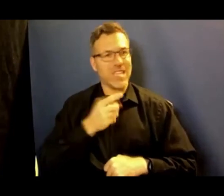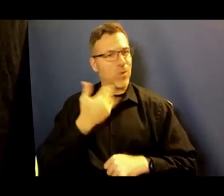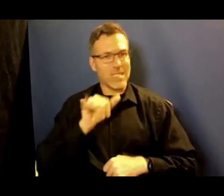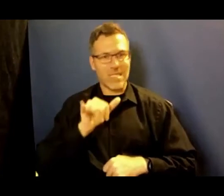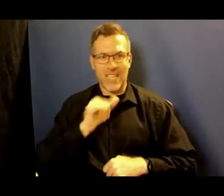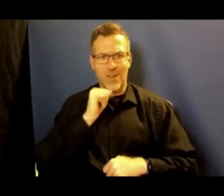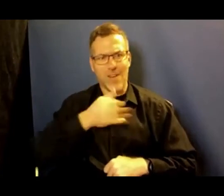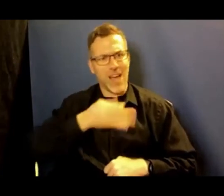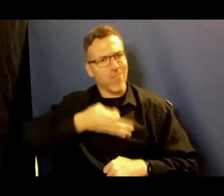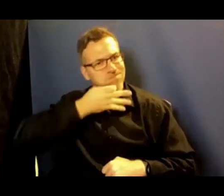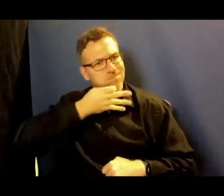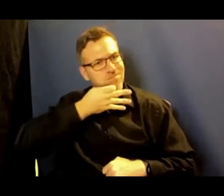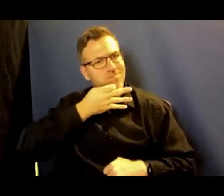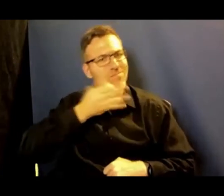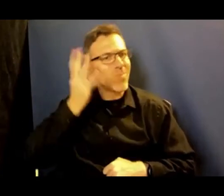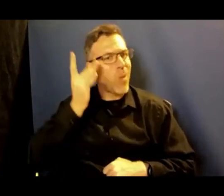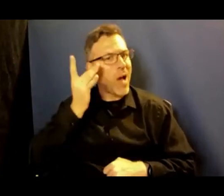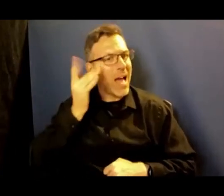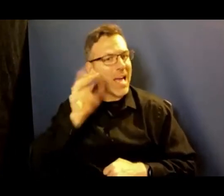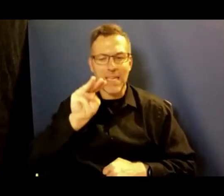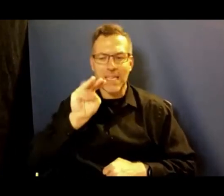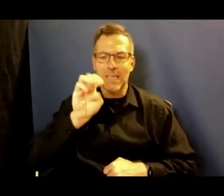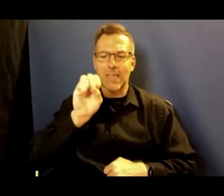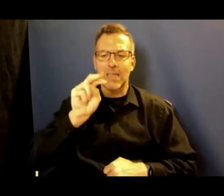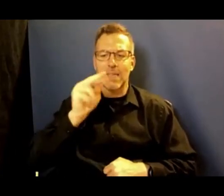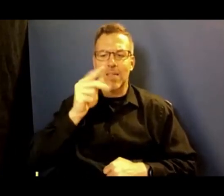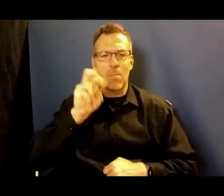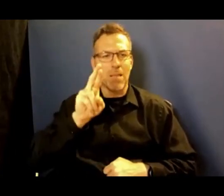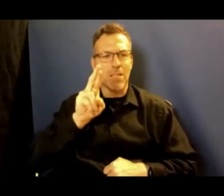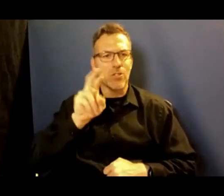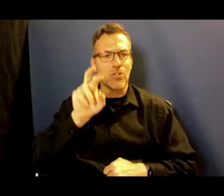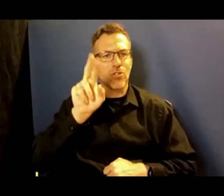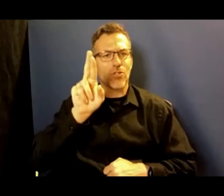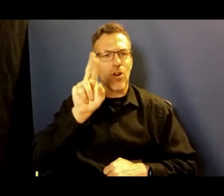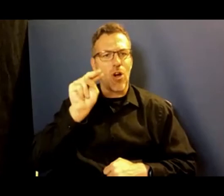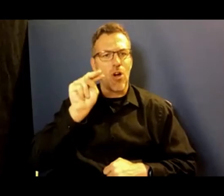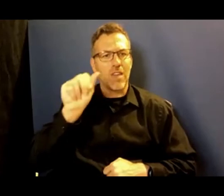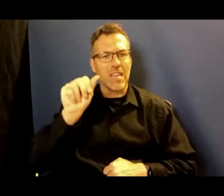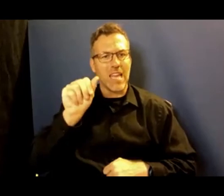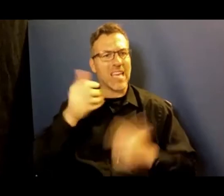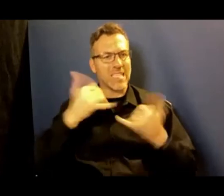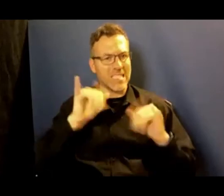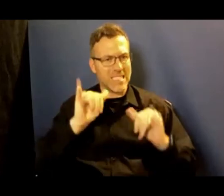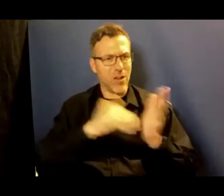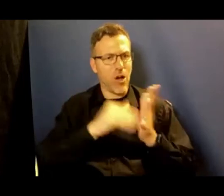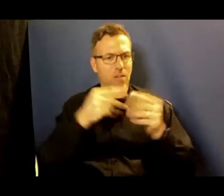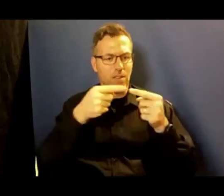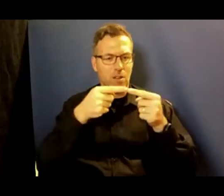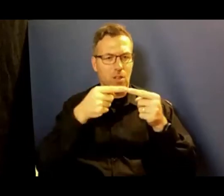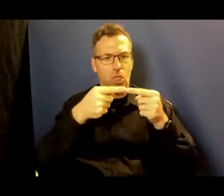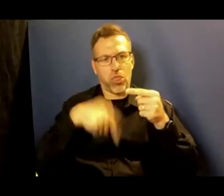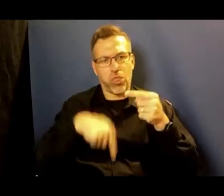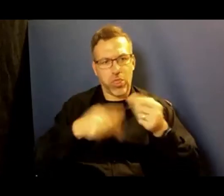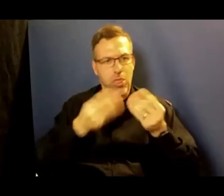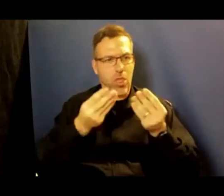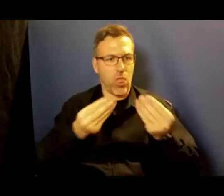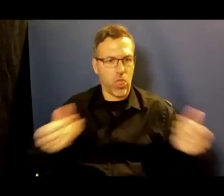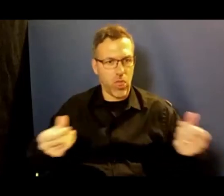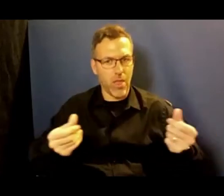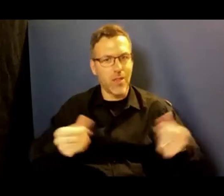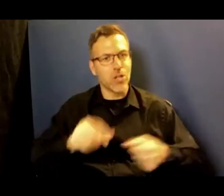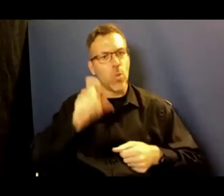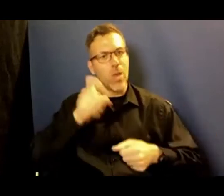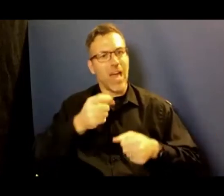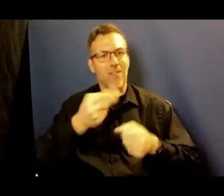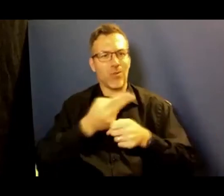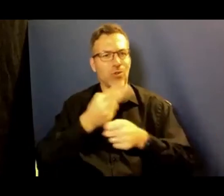to figure out how to wrap it in a little bit of fat and freeze it to get it to work. And so technology has gotten better